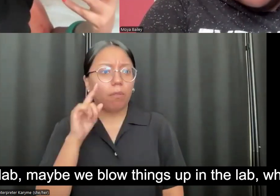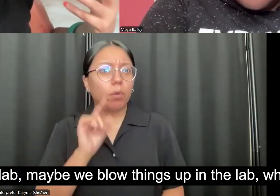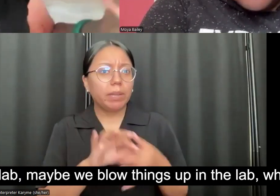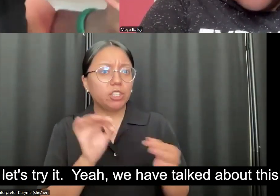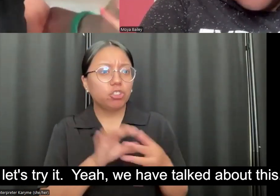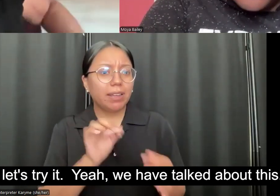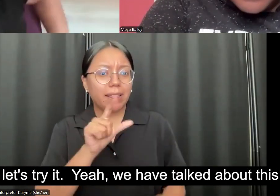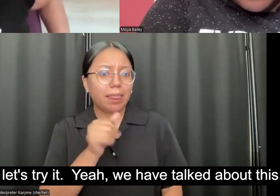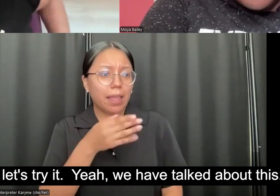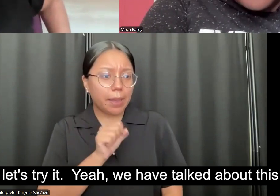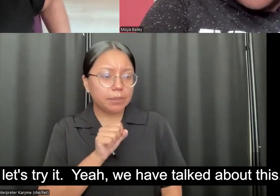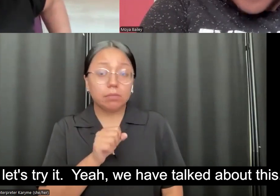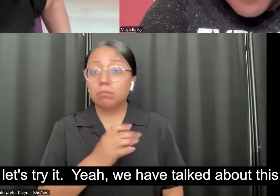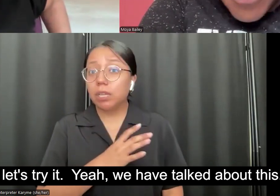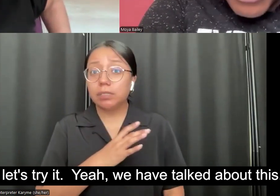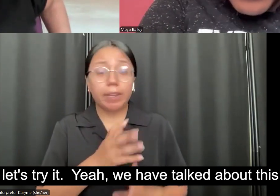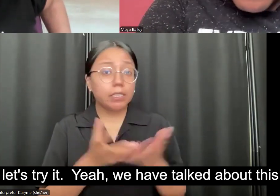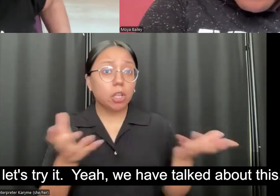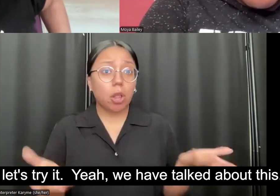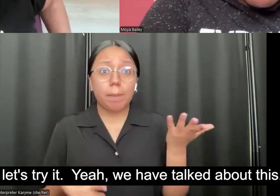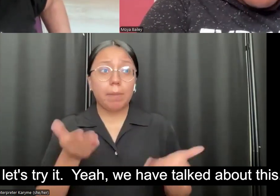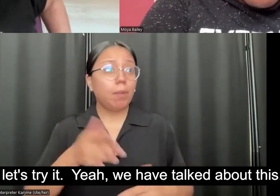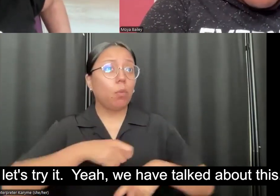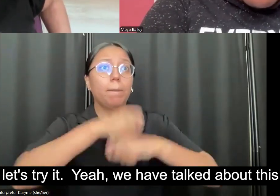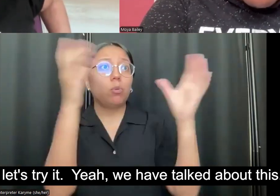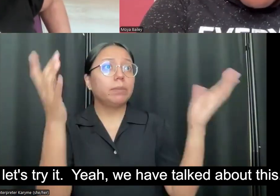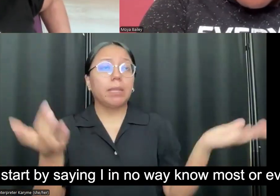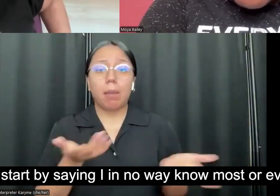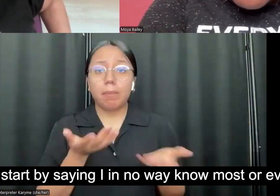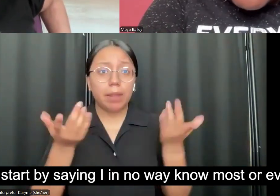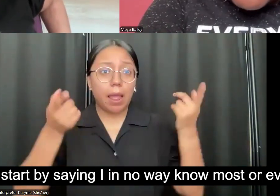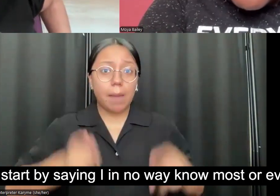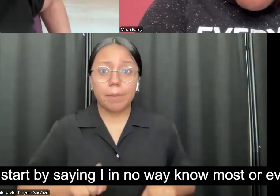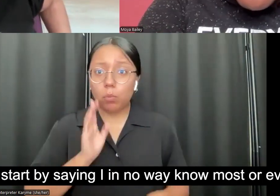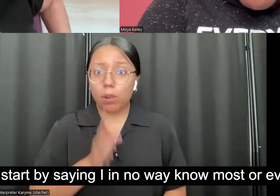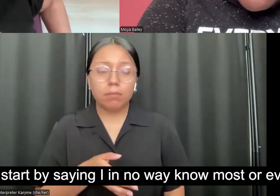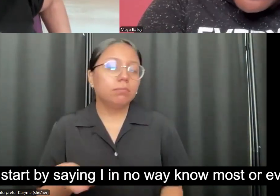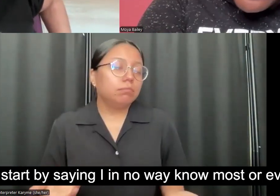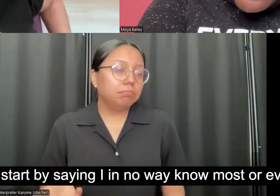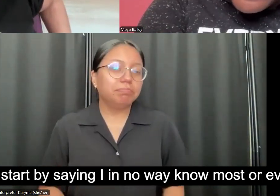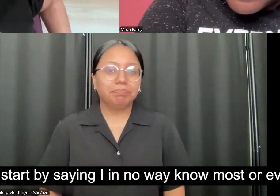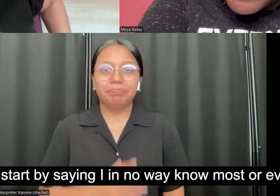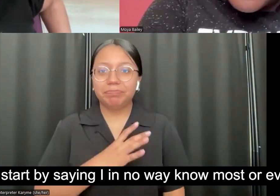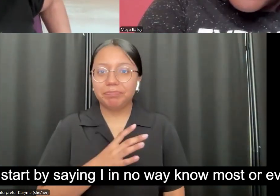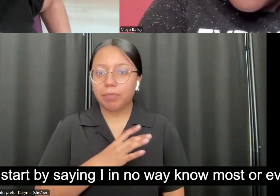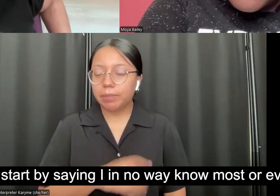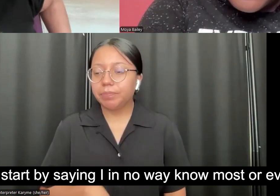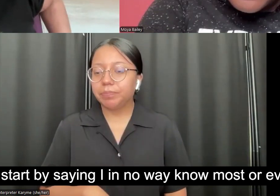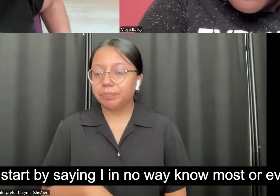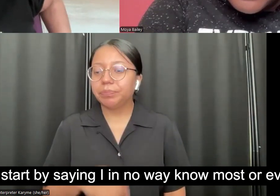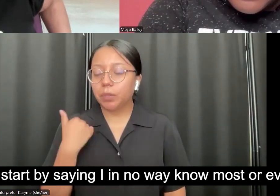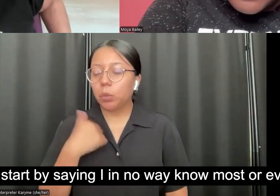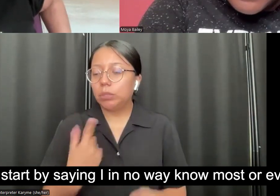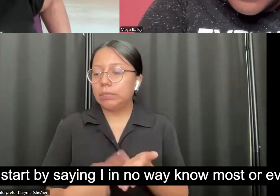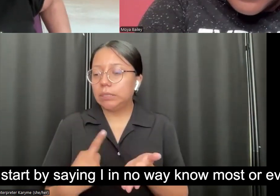things up in the lab. Who knows? Let's try it. Yeah, we have talked about this. I want to start by saying I in no way